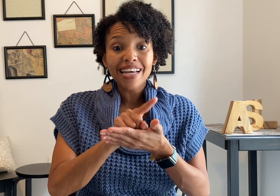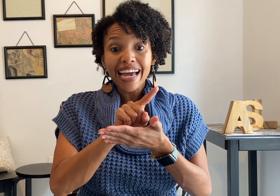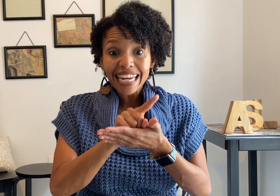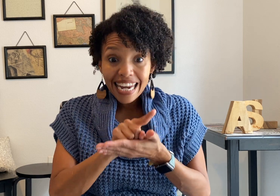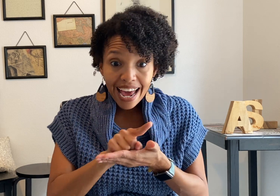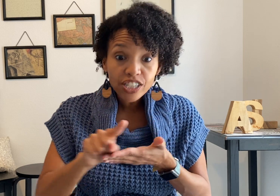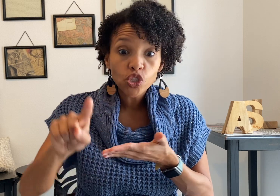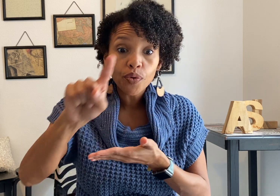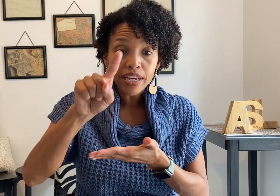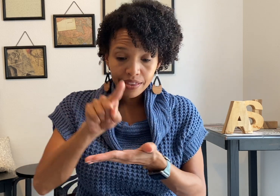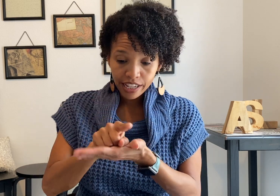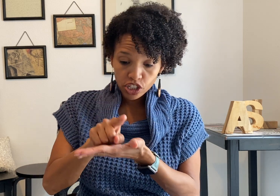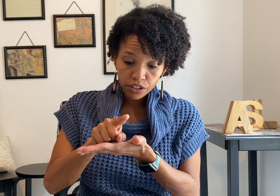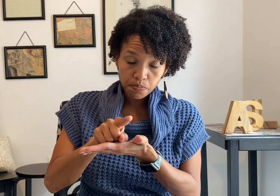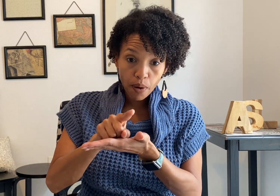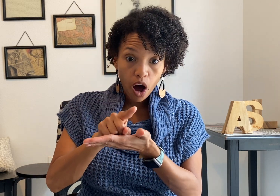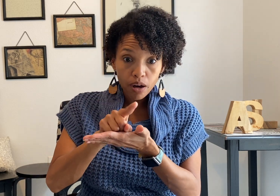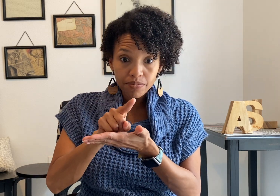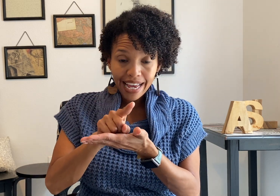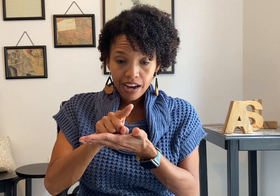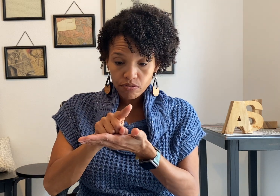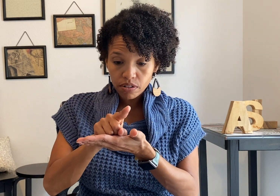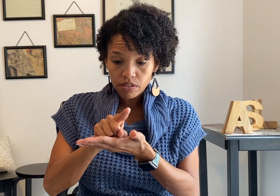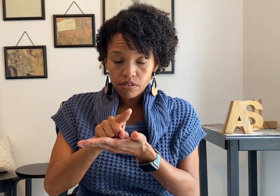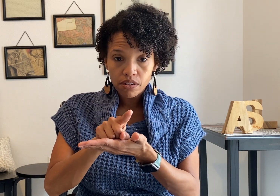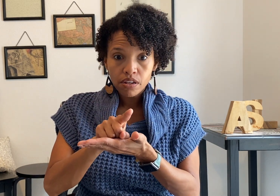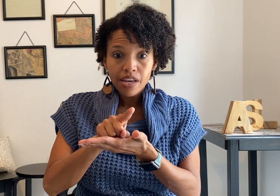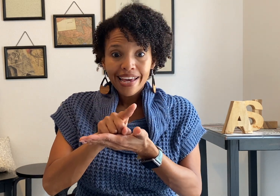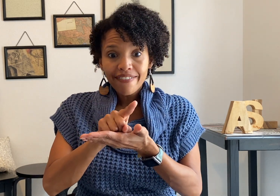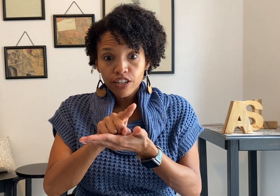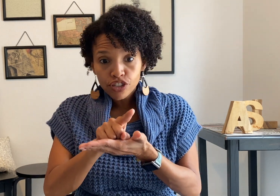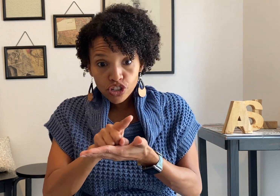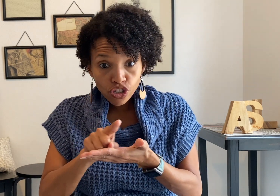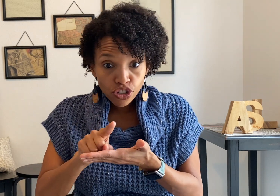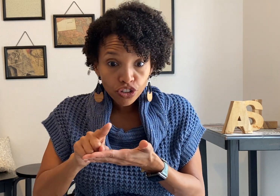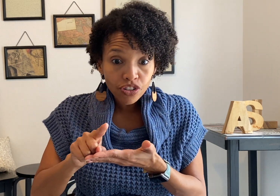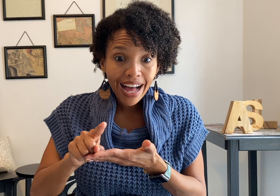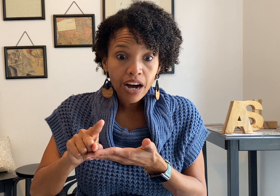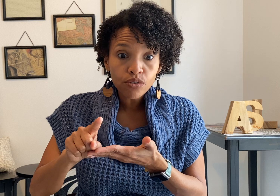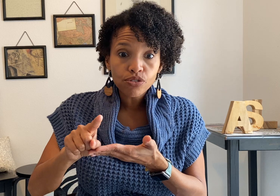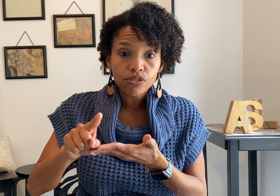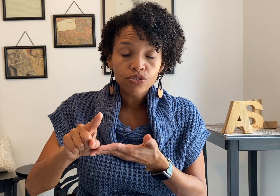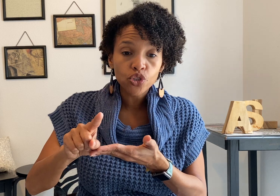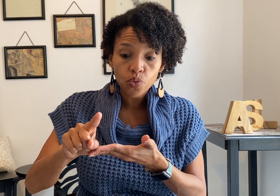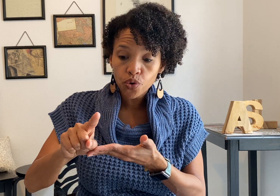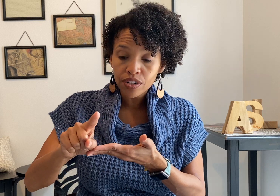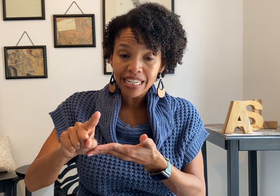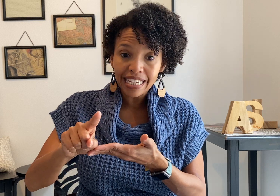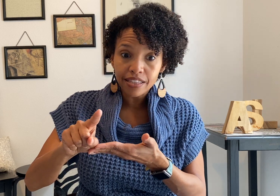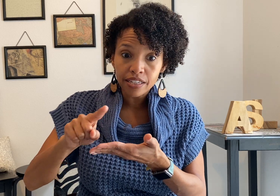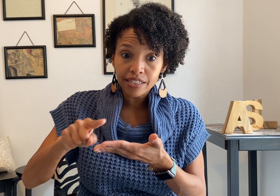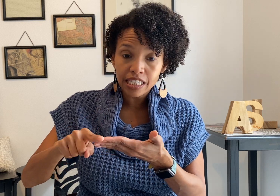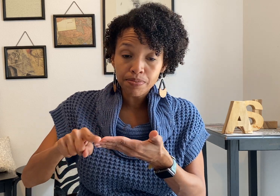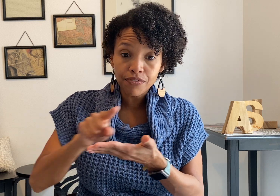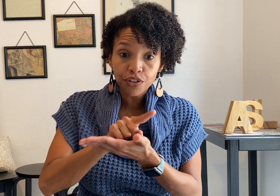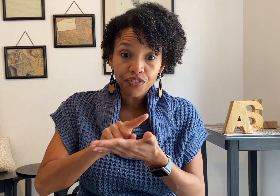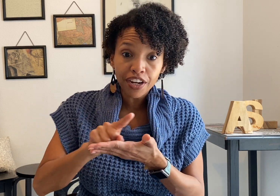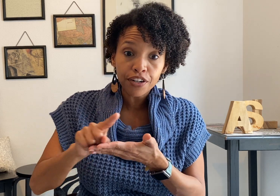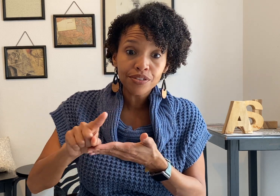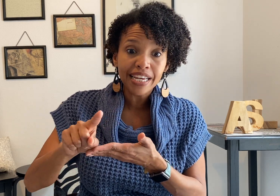sign next week. That starts palm down, and then you just circle out toward the tips of your fingers and then